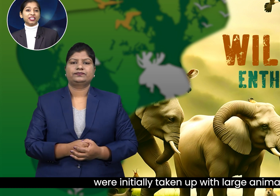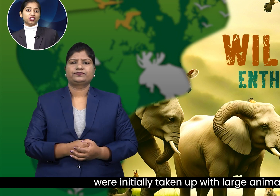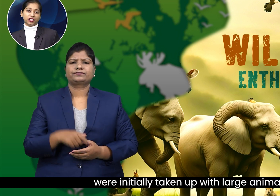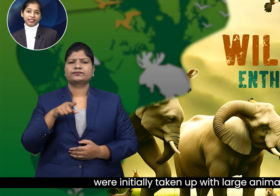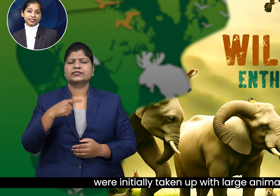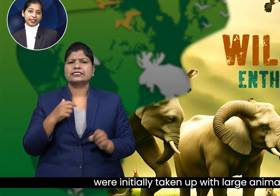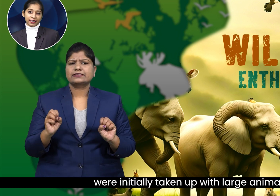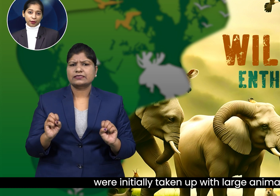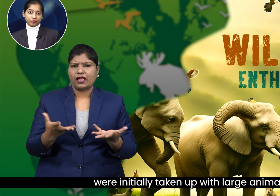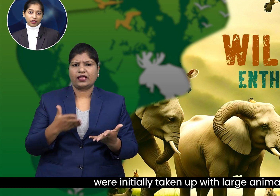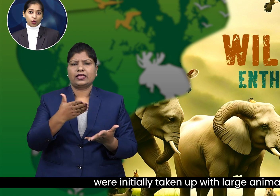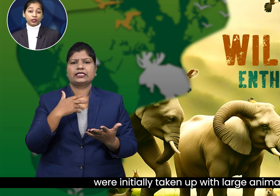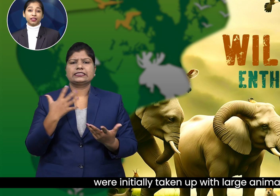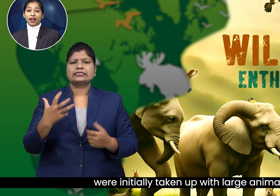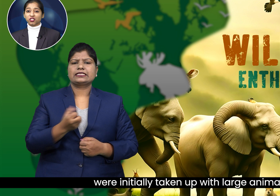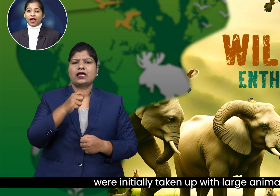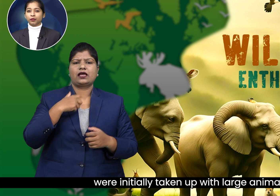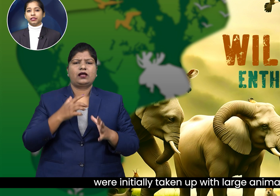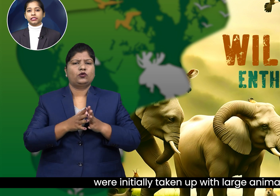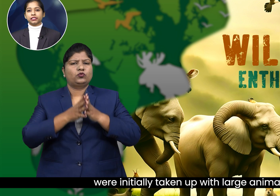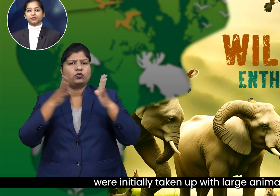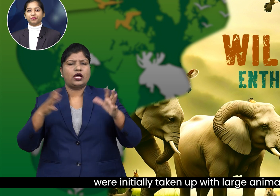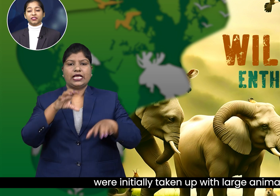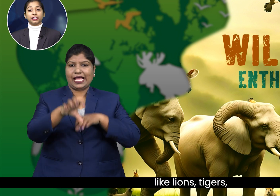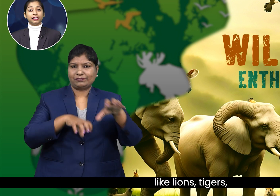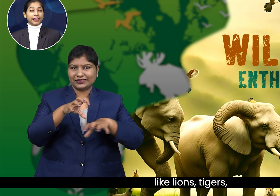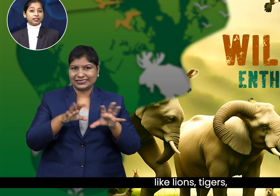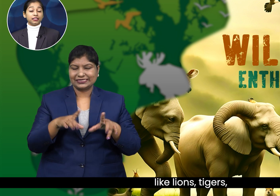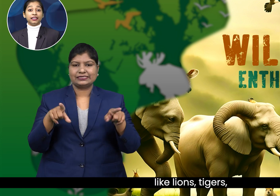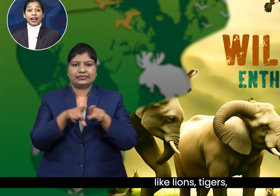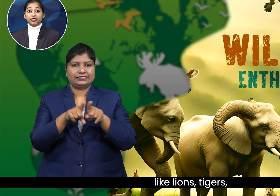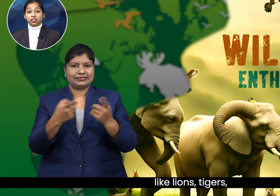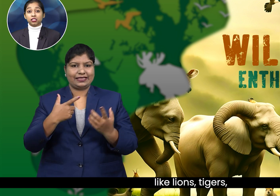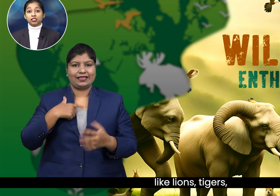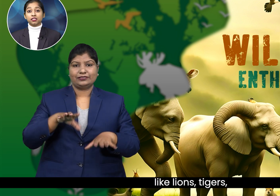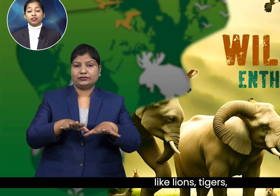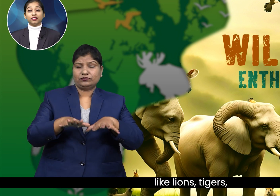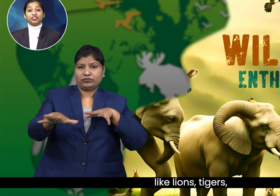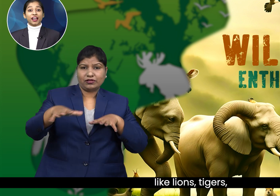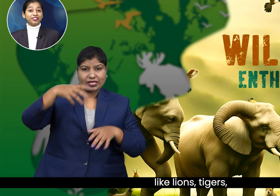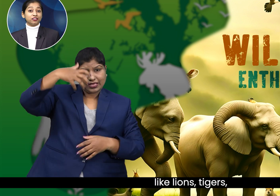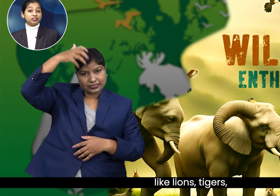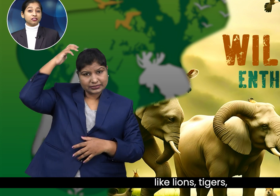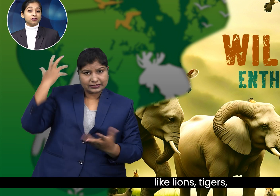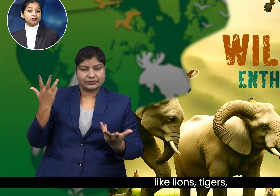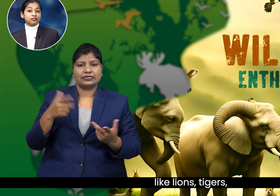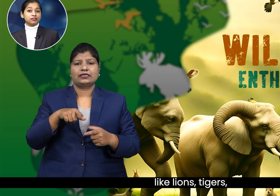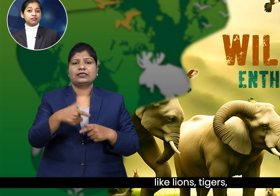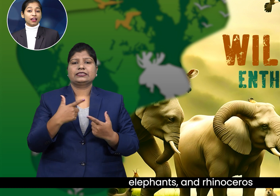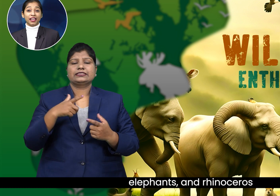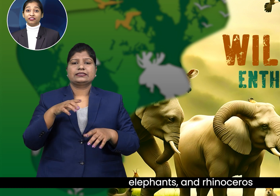were initially taken up with large animals like lions,